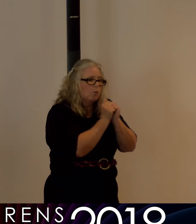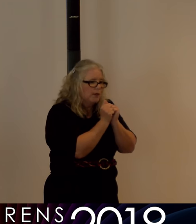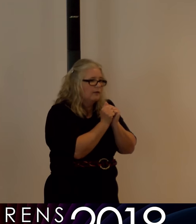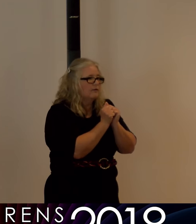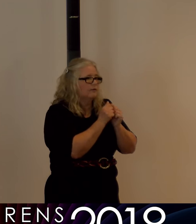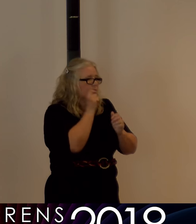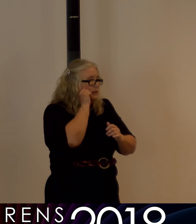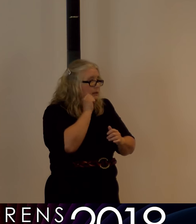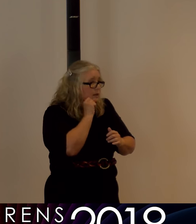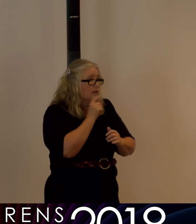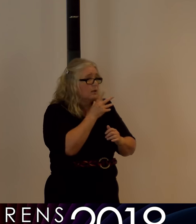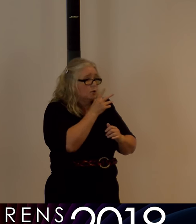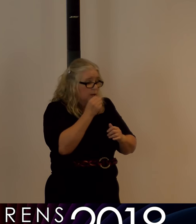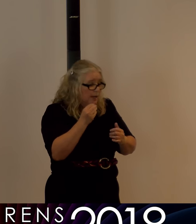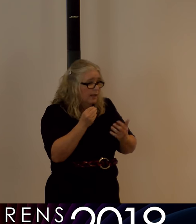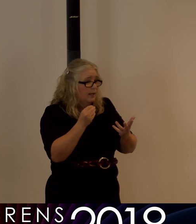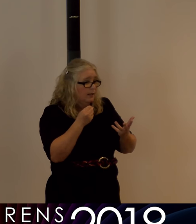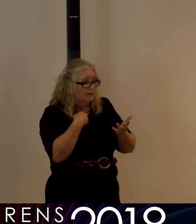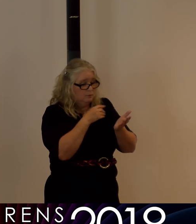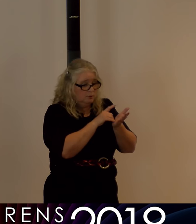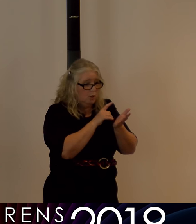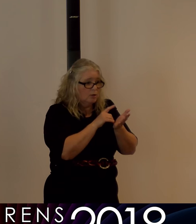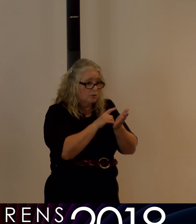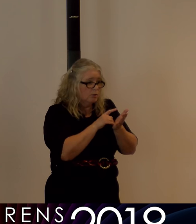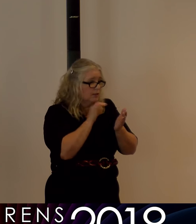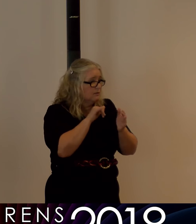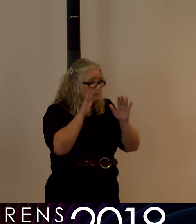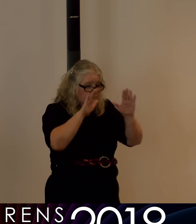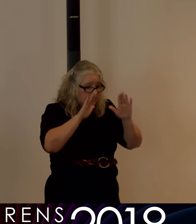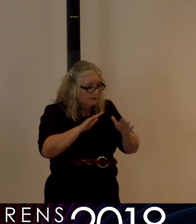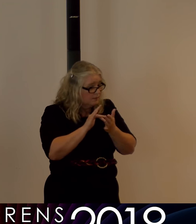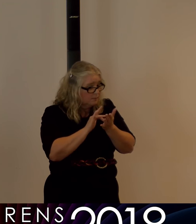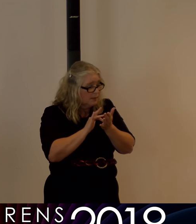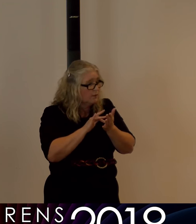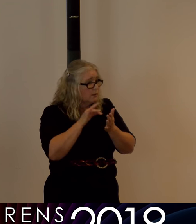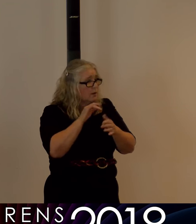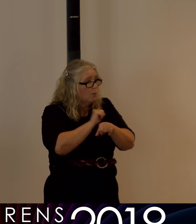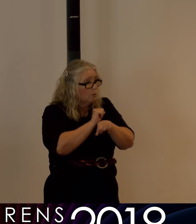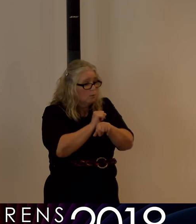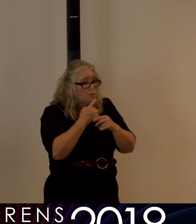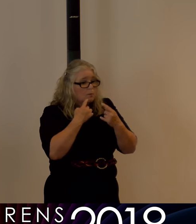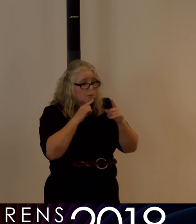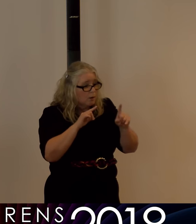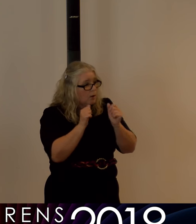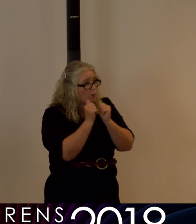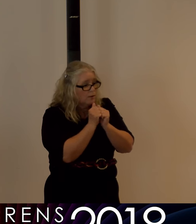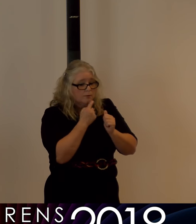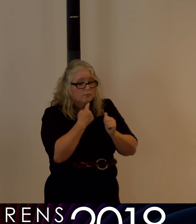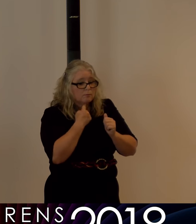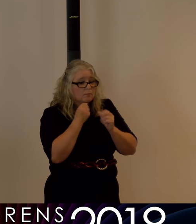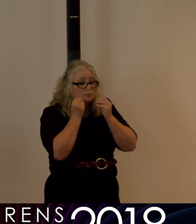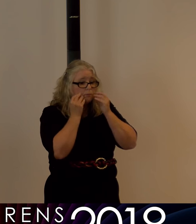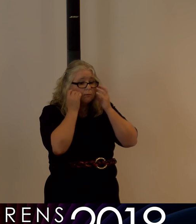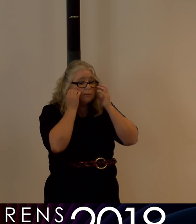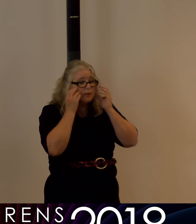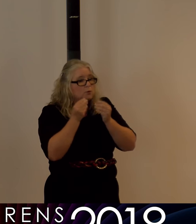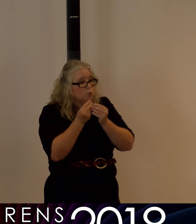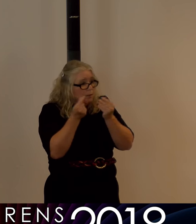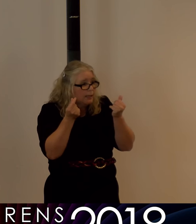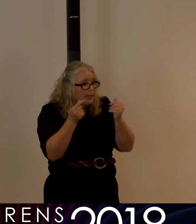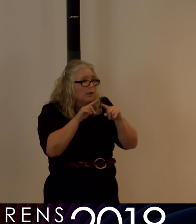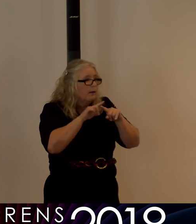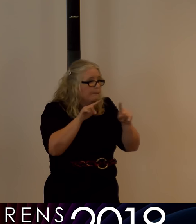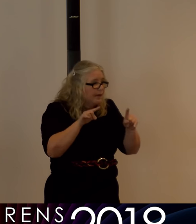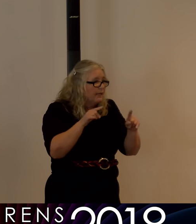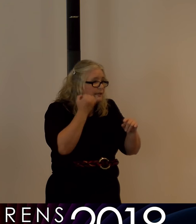fantastic medication. It works really well. But if you're pregnant, if you get pregnant while you're on Retin-A, the likelihood that you will have a child with birth defects